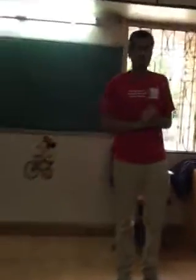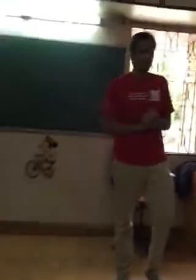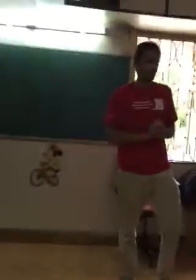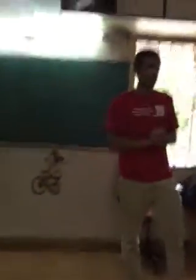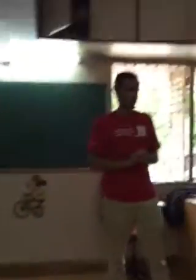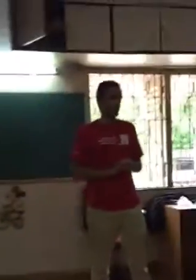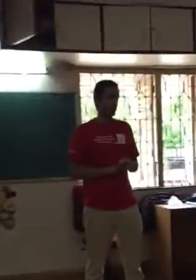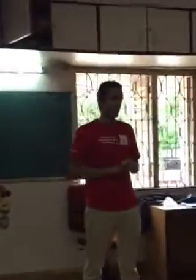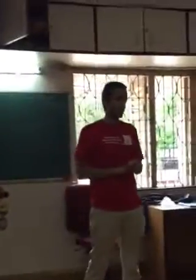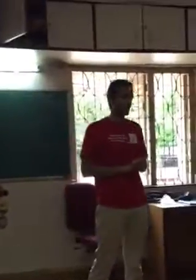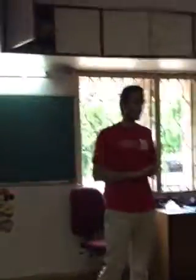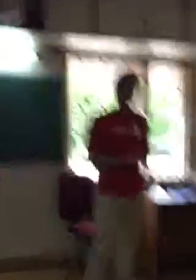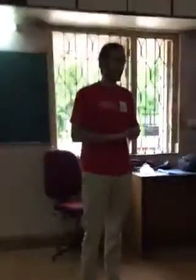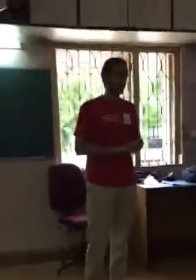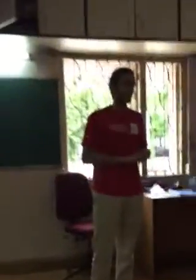all on the mustard herd that